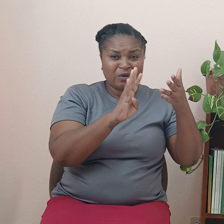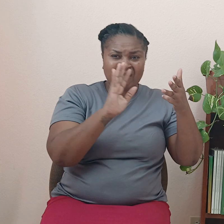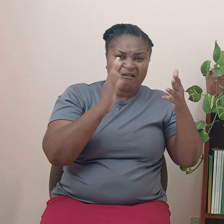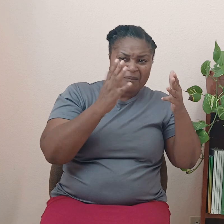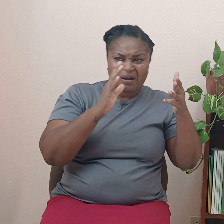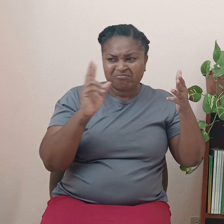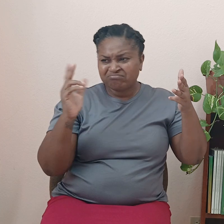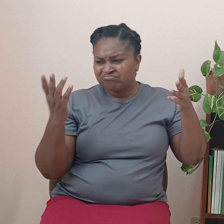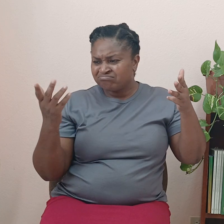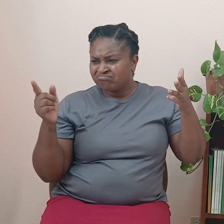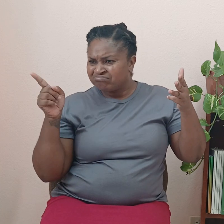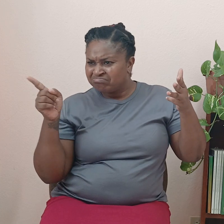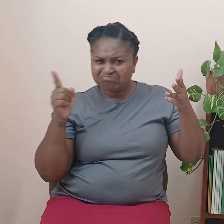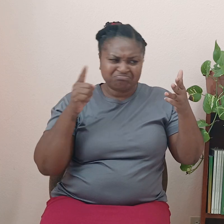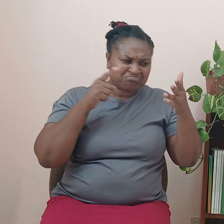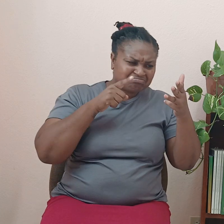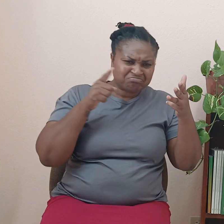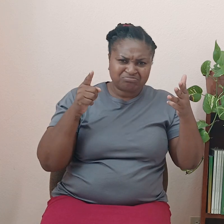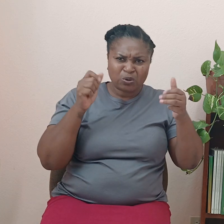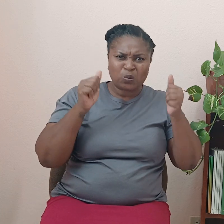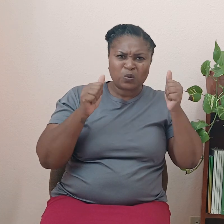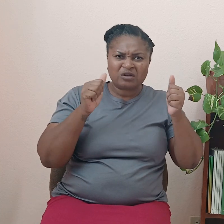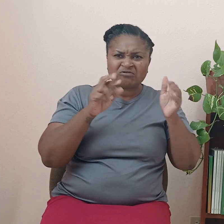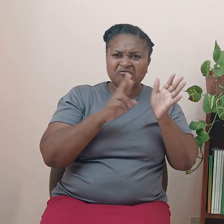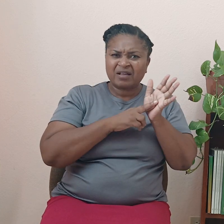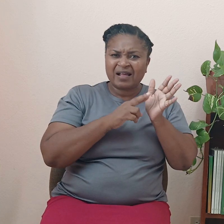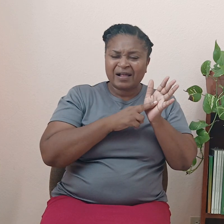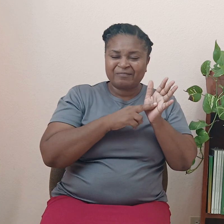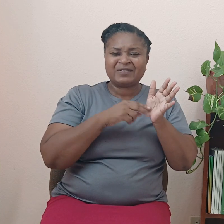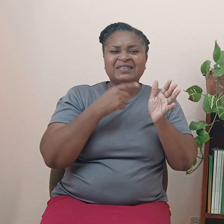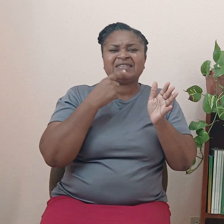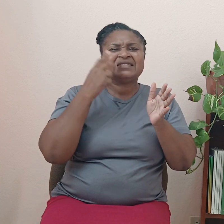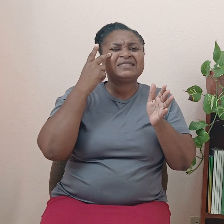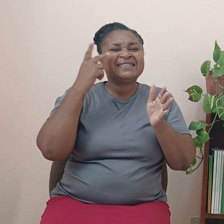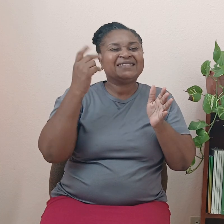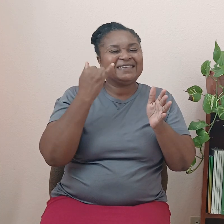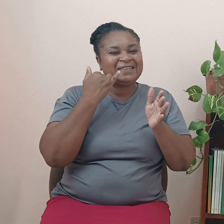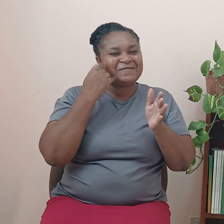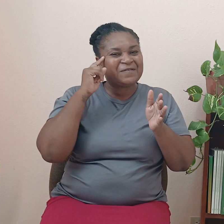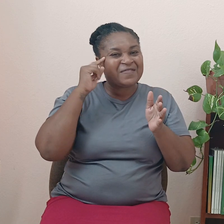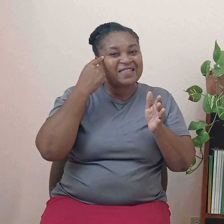don't think that prayer 3 is the best answer.